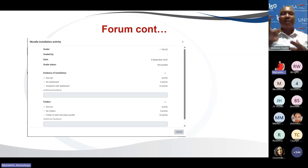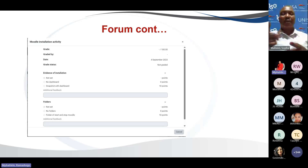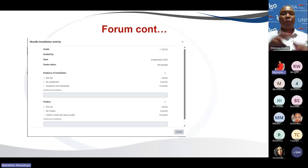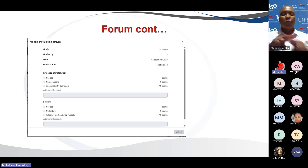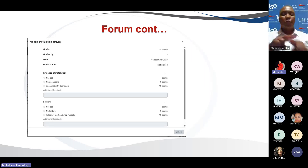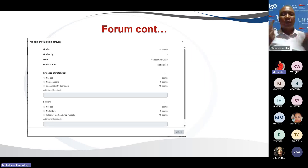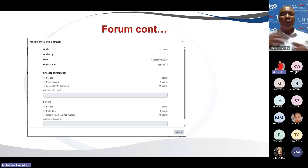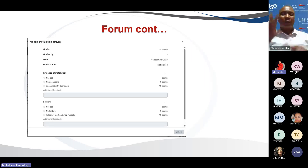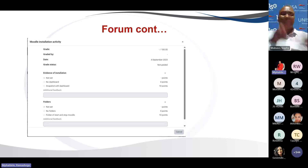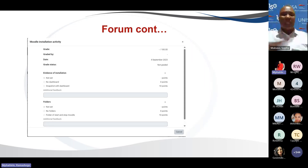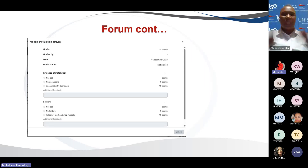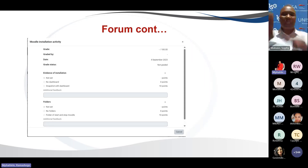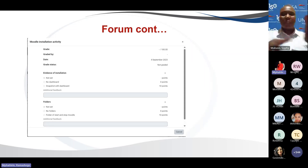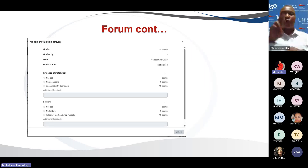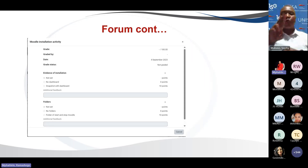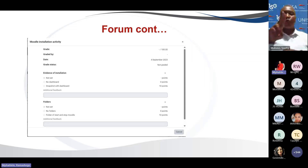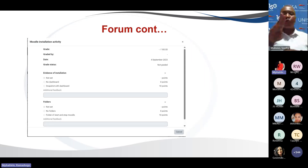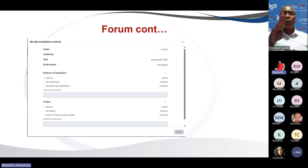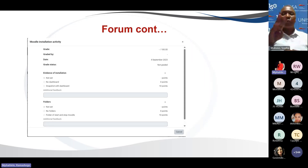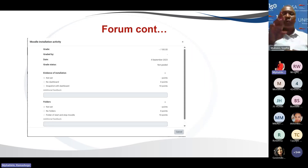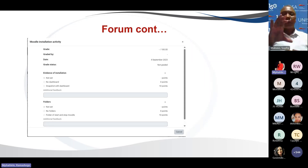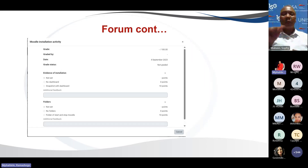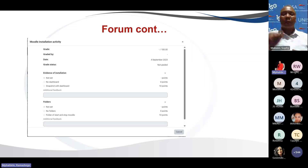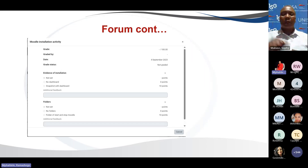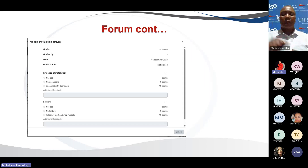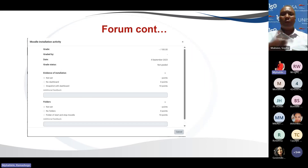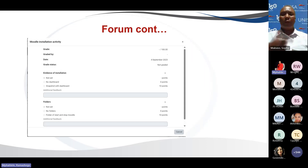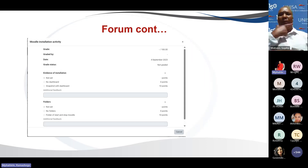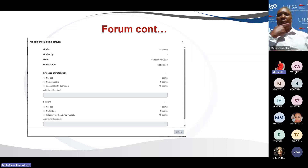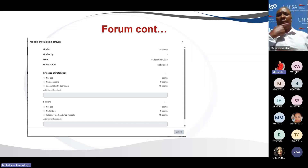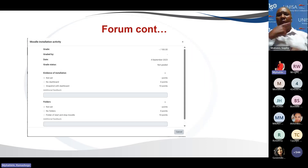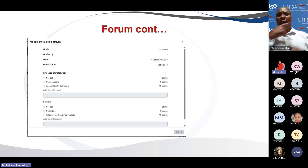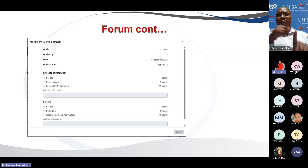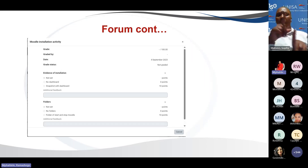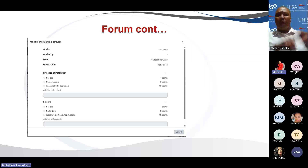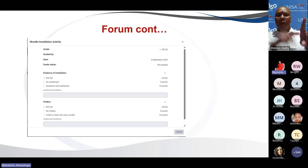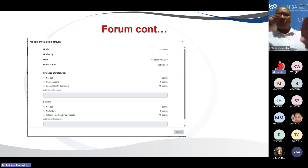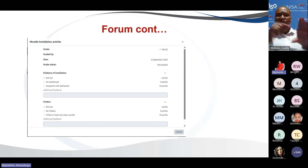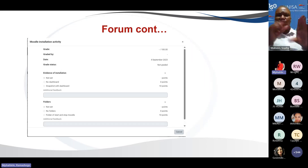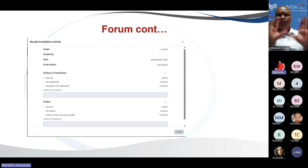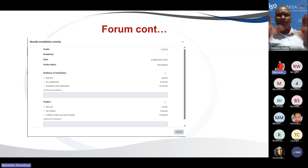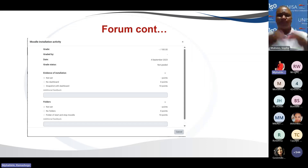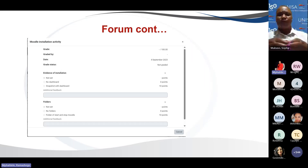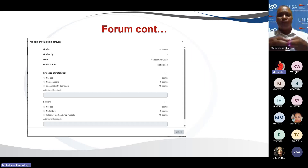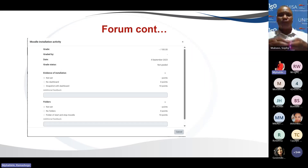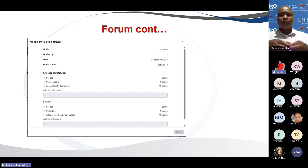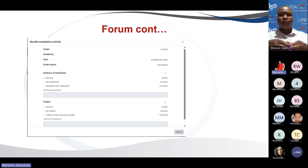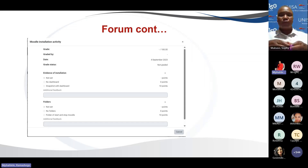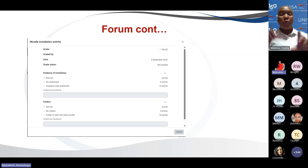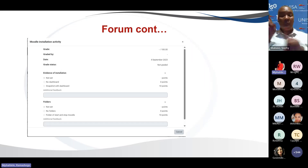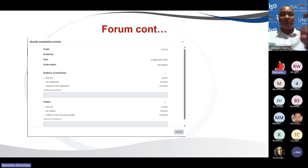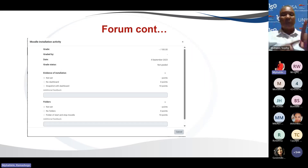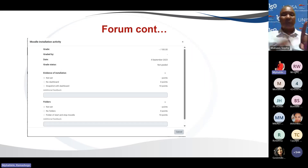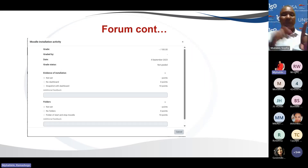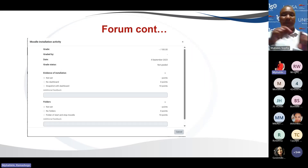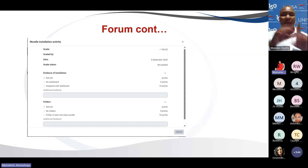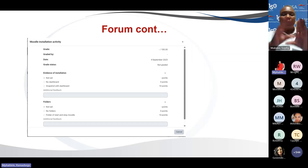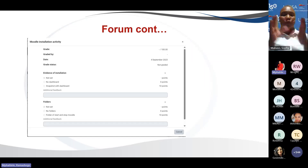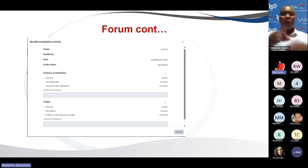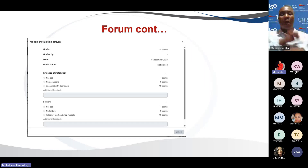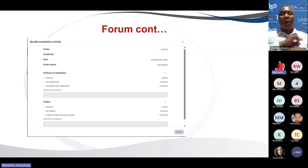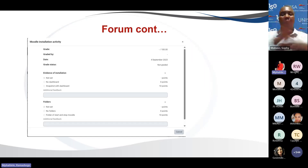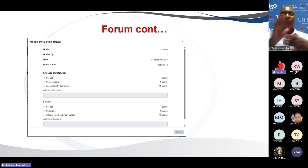without checking the rubric, and they get surprised when they fail the forum. You can fail the forum because